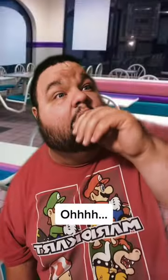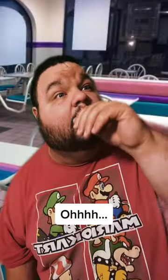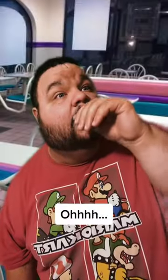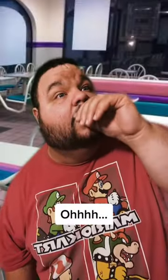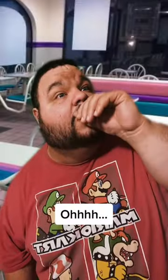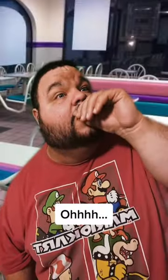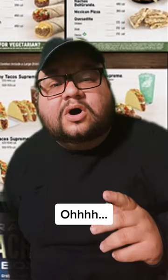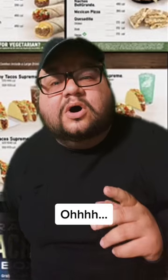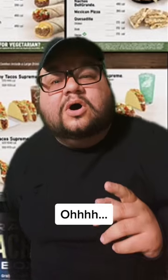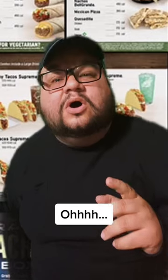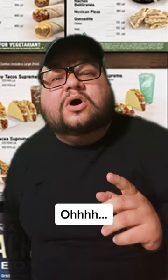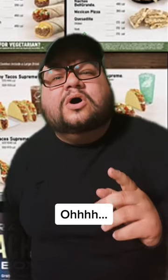Bro,